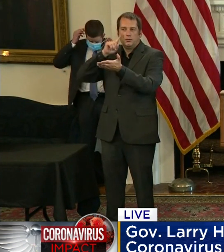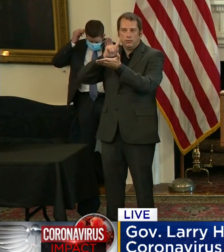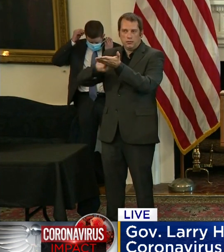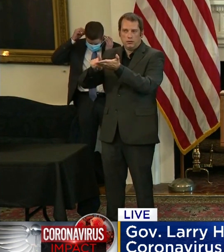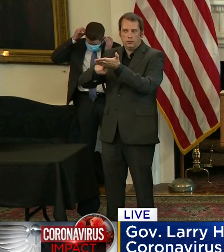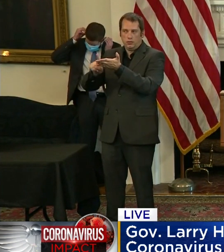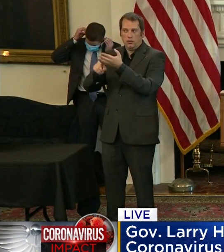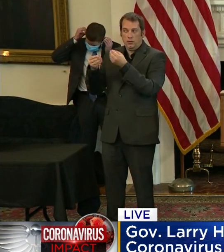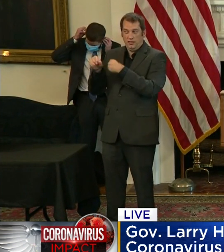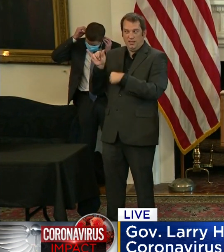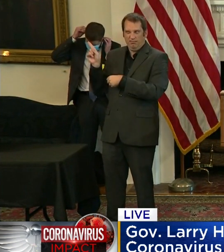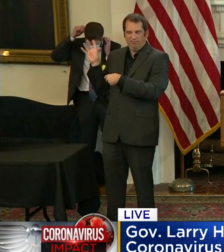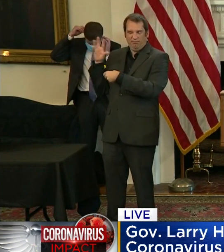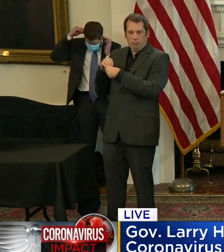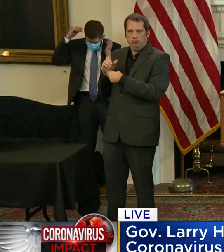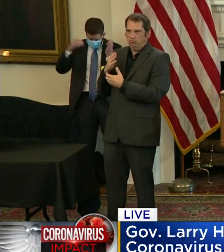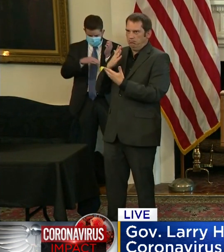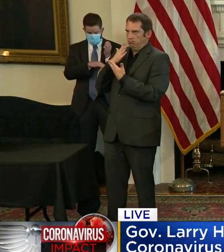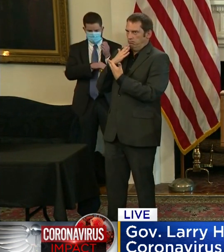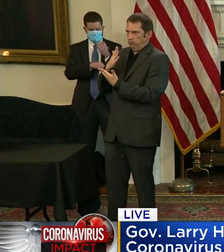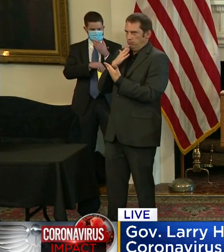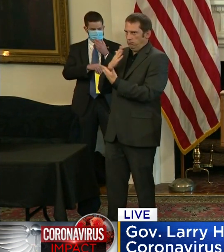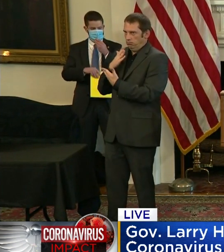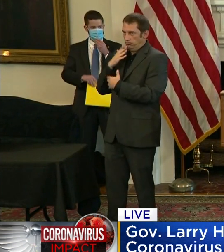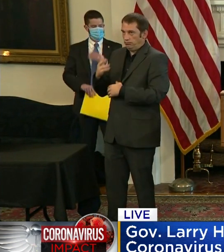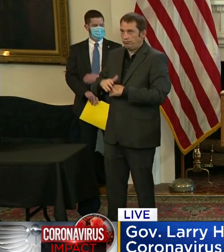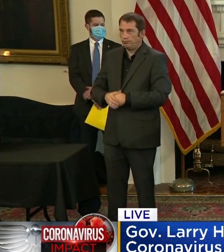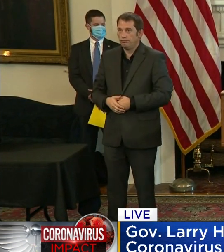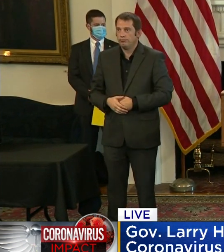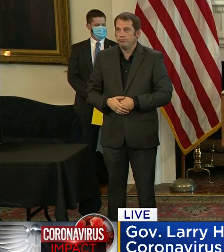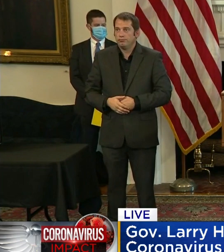Attorney and our entire team at the Department of Labor.